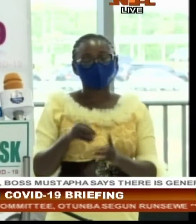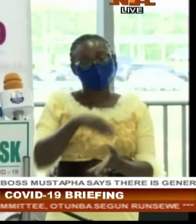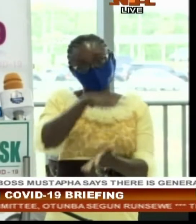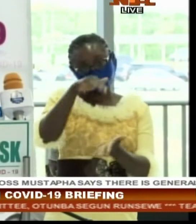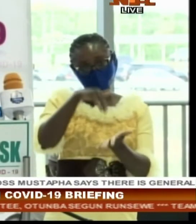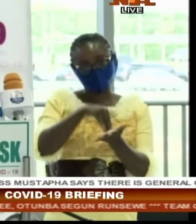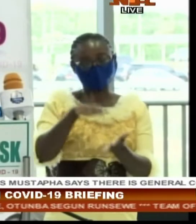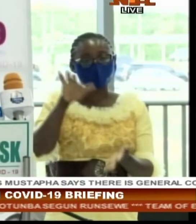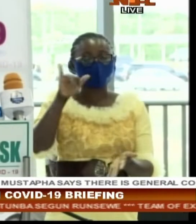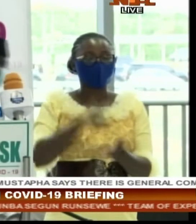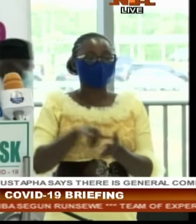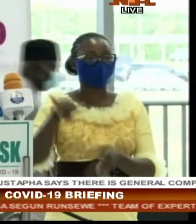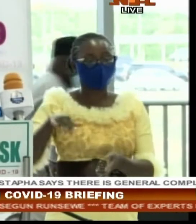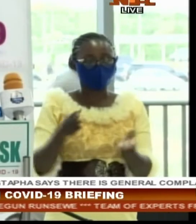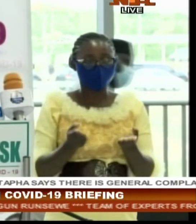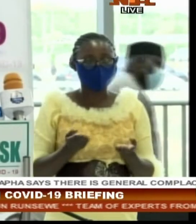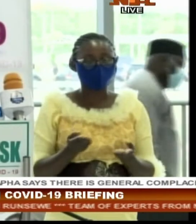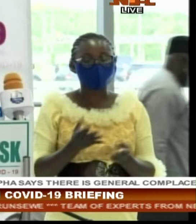and date for sample collection.